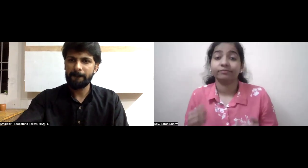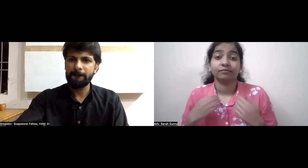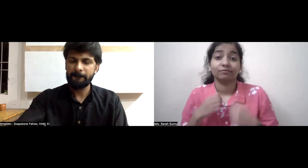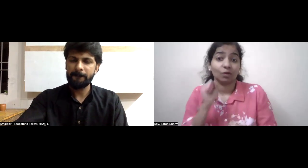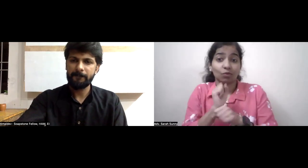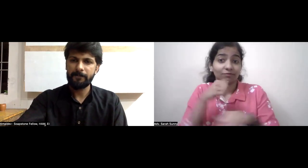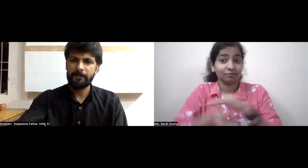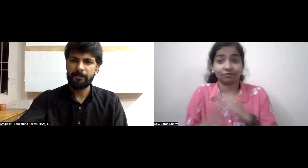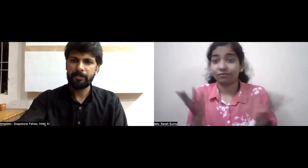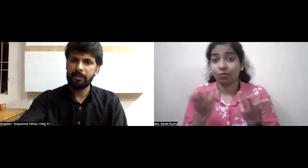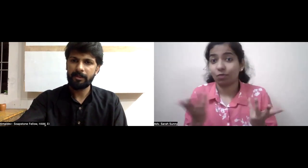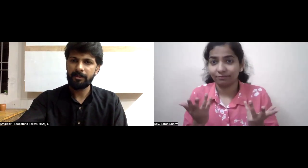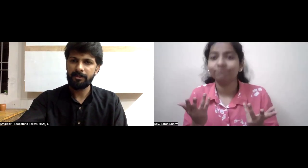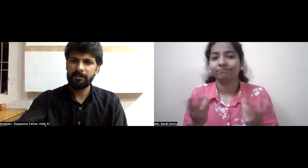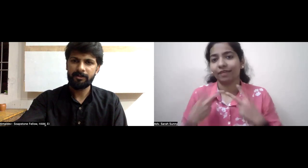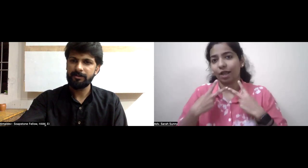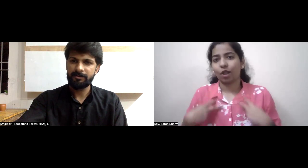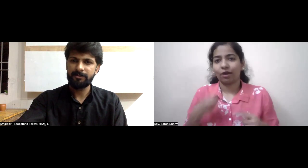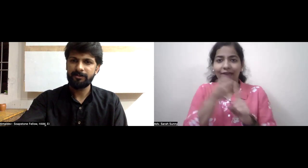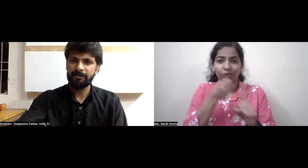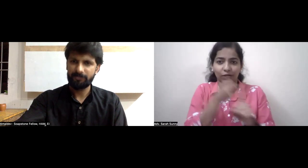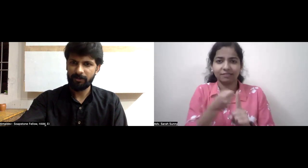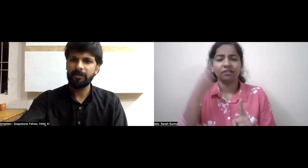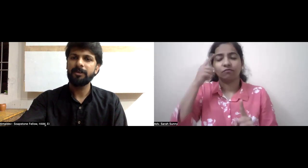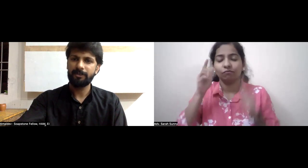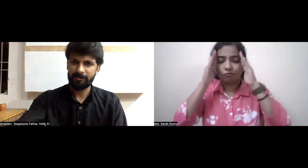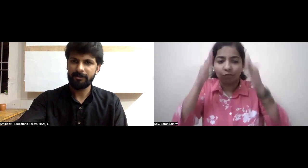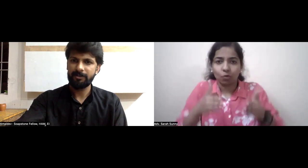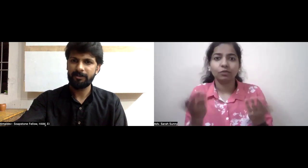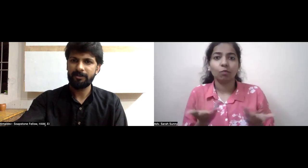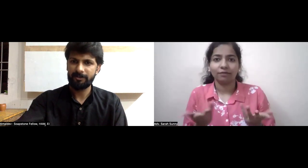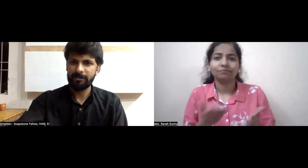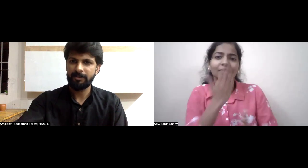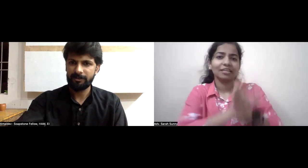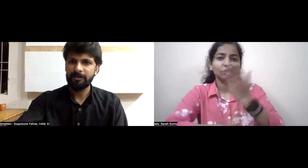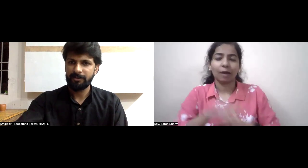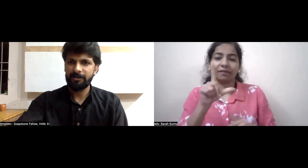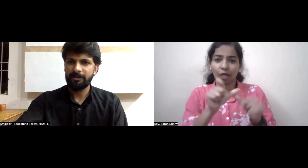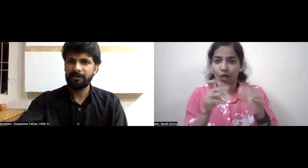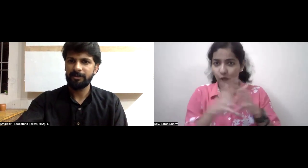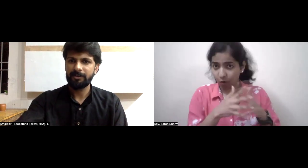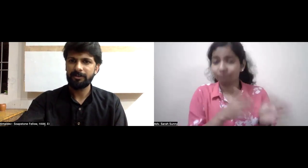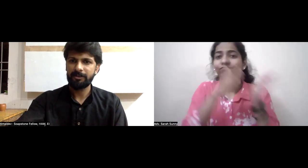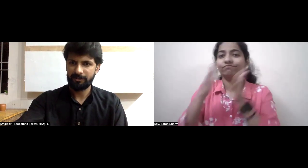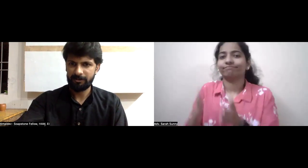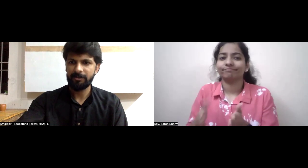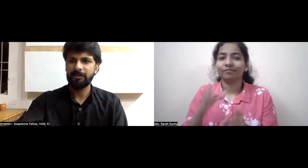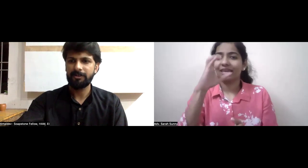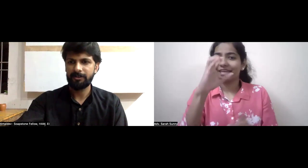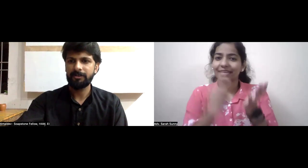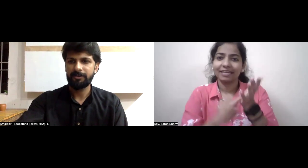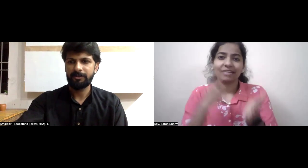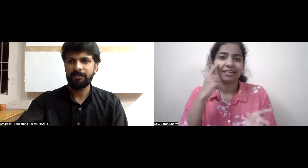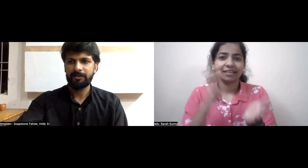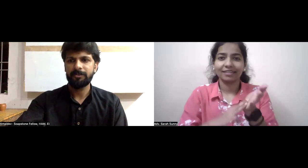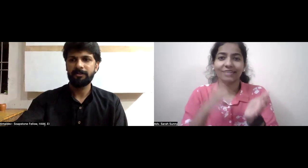Sunny. This is my sign name. So I am a lawyer and I work on